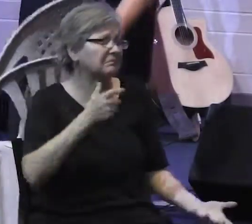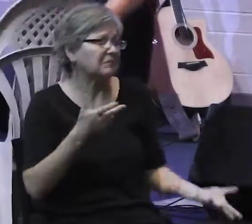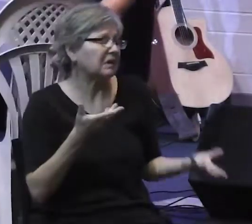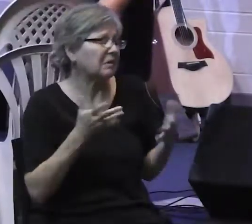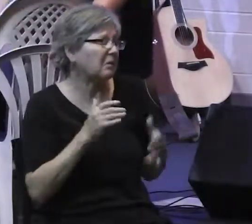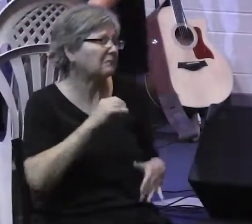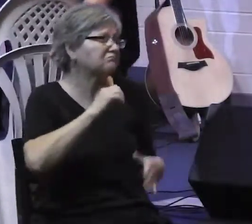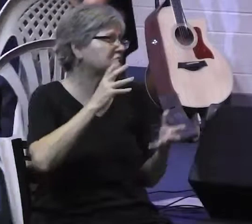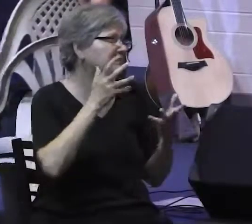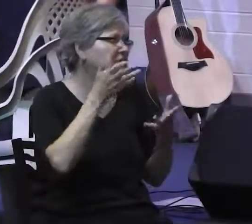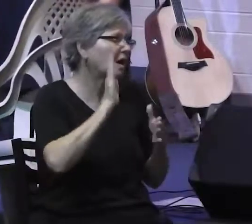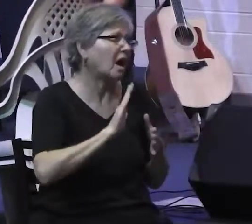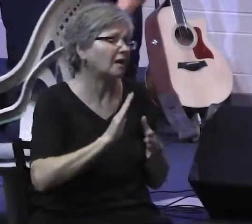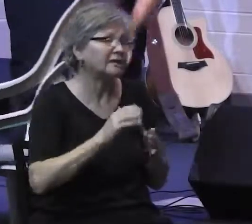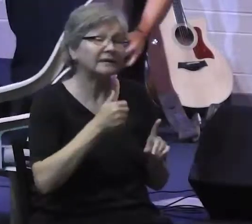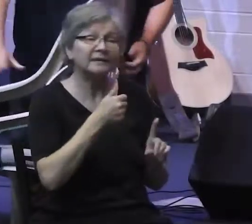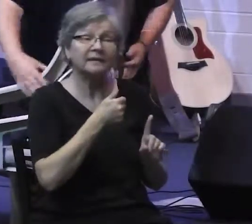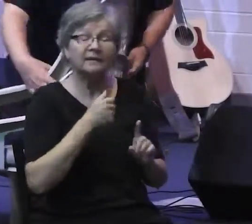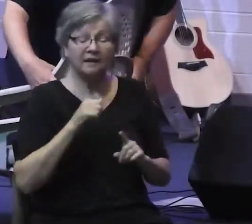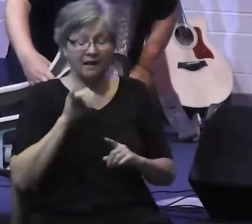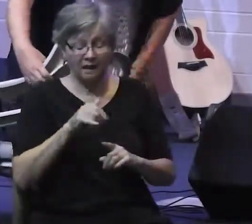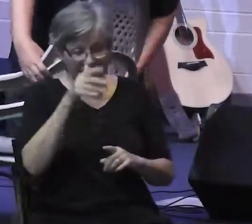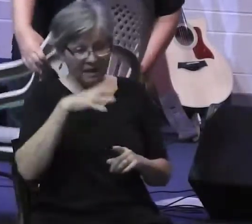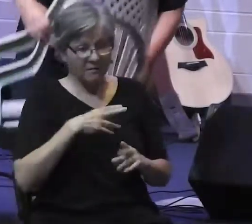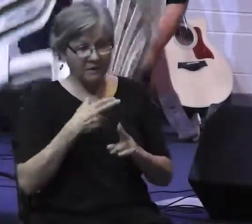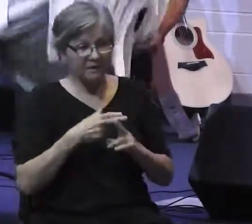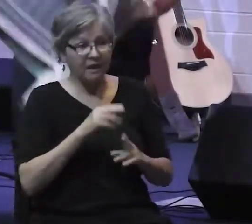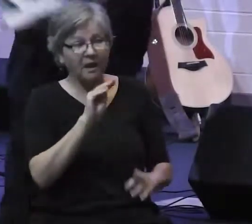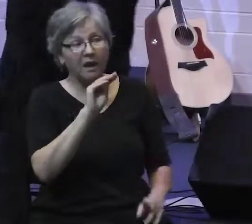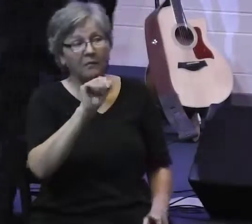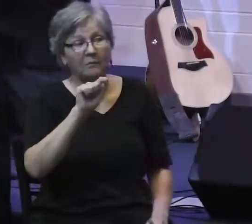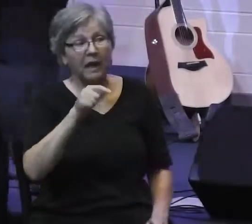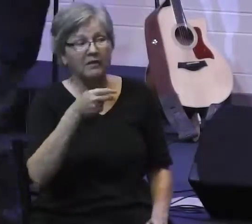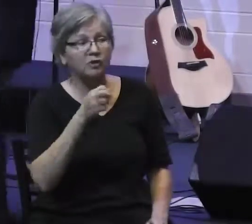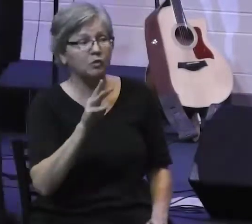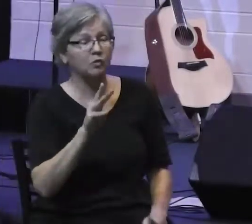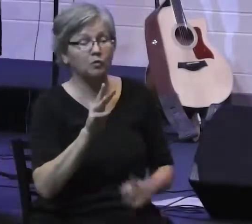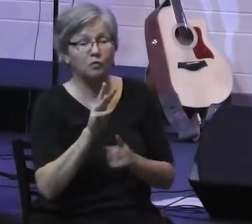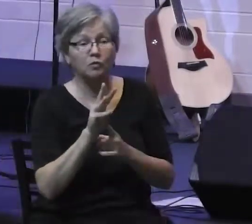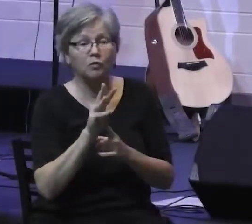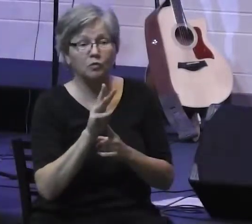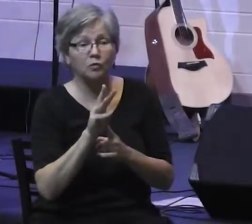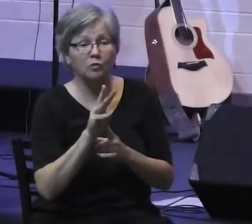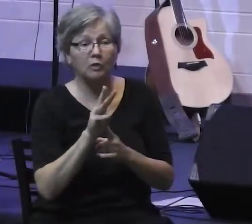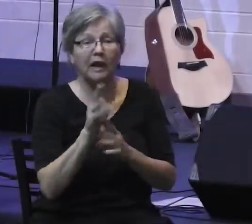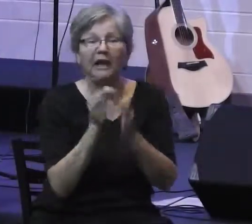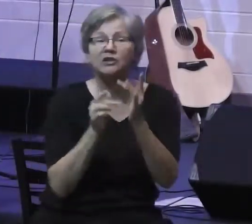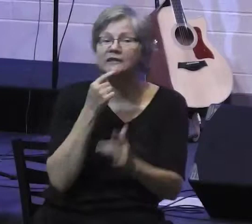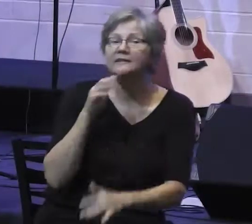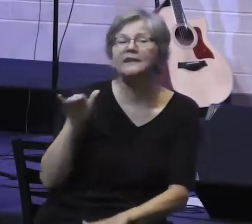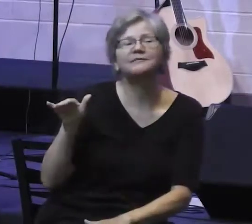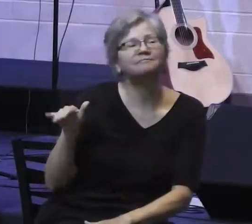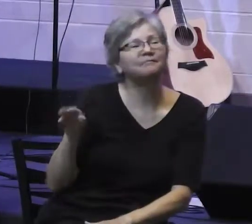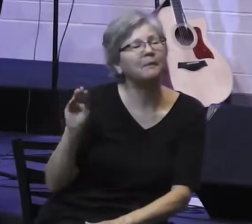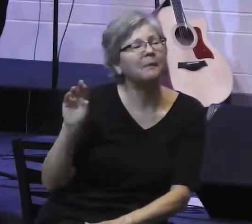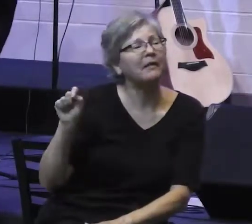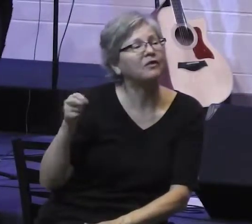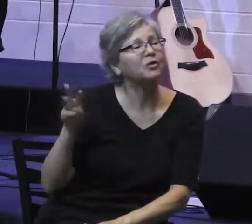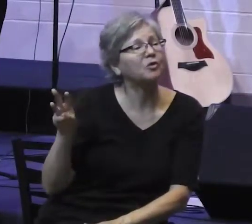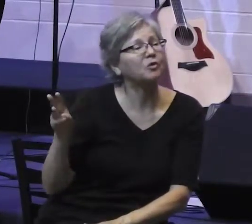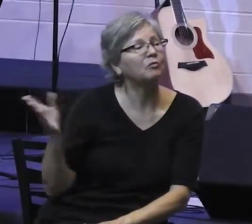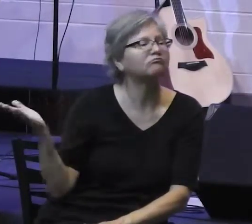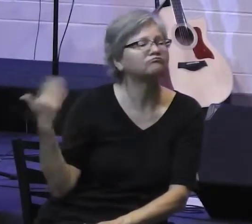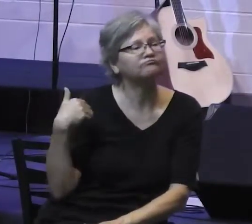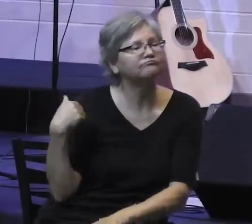and he's betrayed his own people. And what's Emmanuel's response to him? Matthew, come follow me.